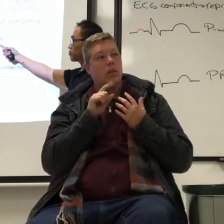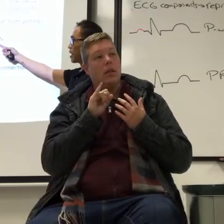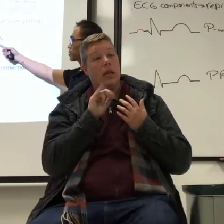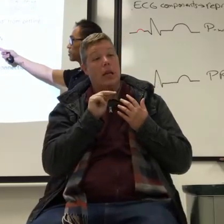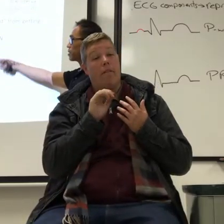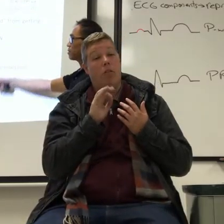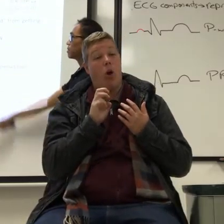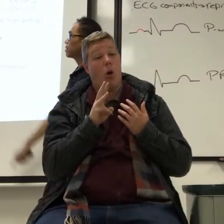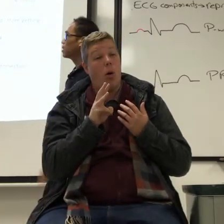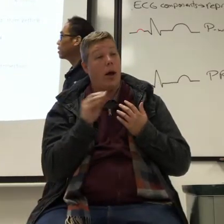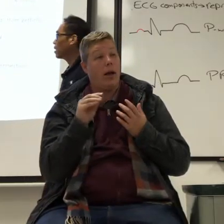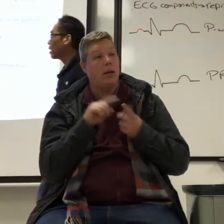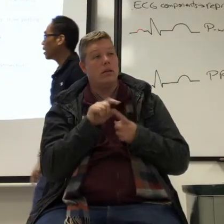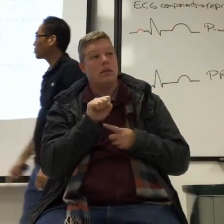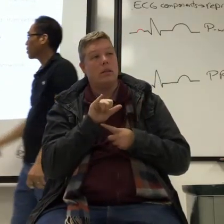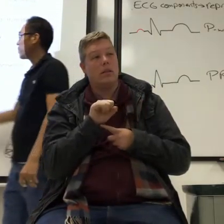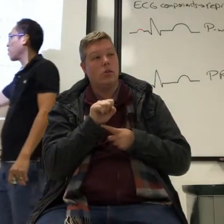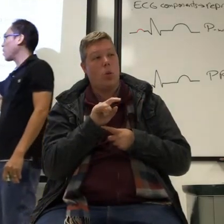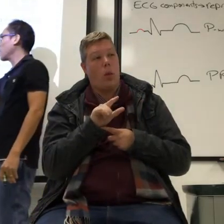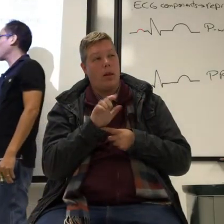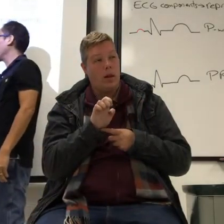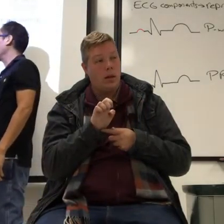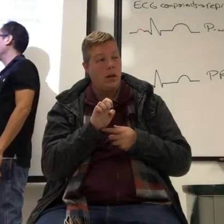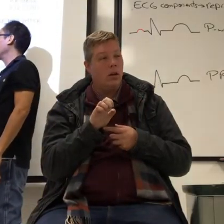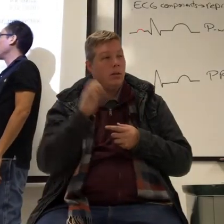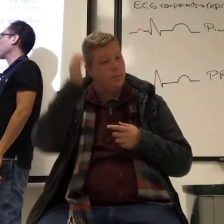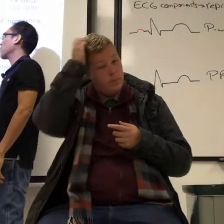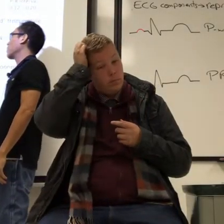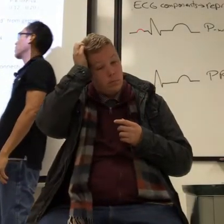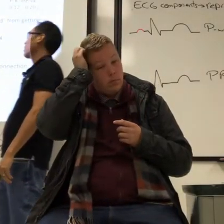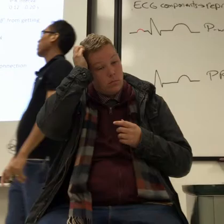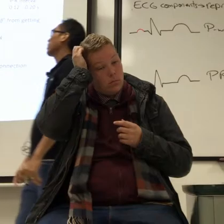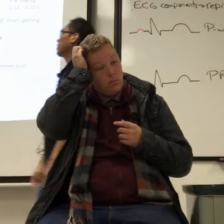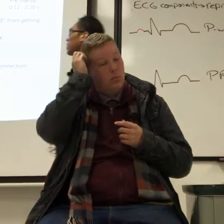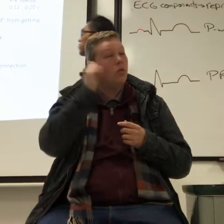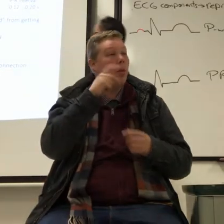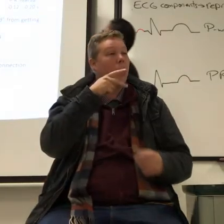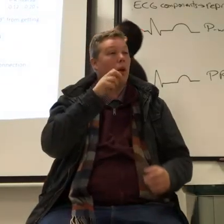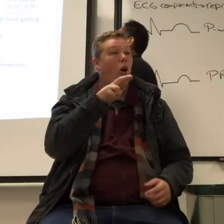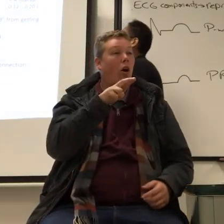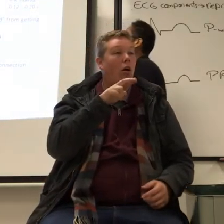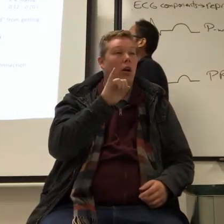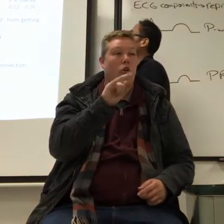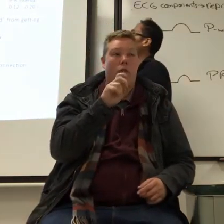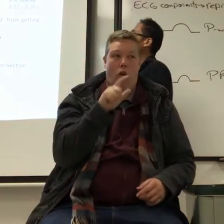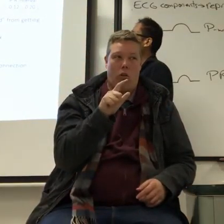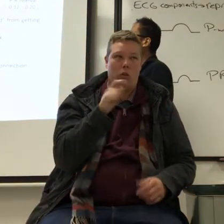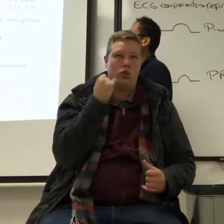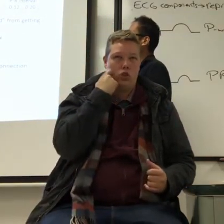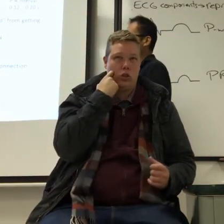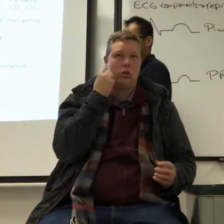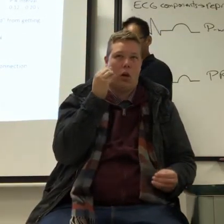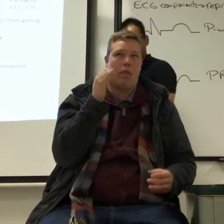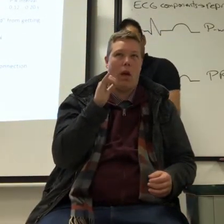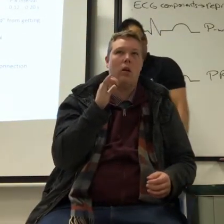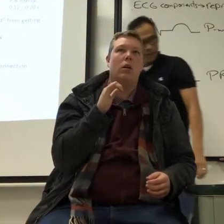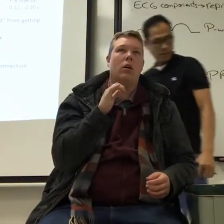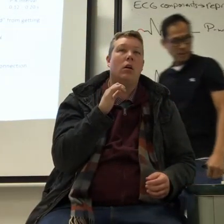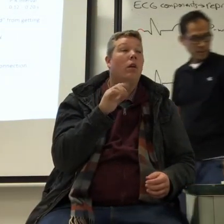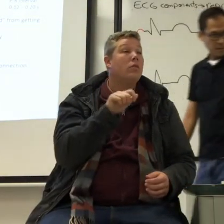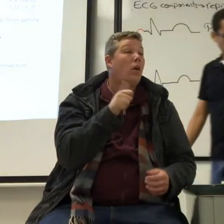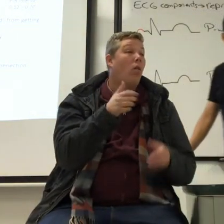isovolumetric contraction. So the PR interval is what I just taught. Now, there's another way you could do